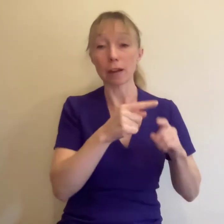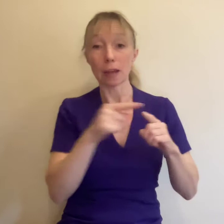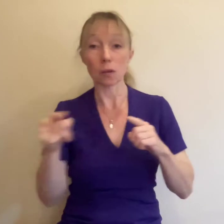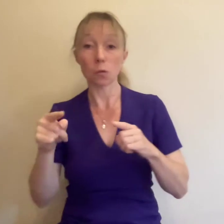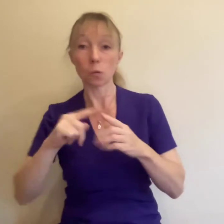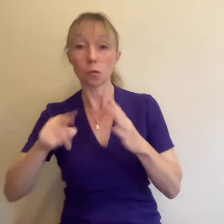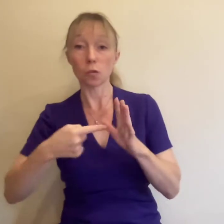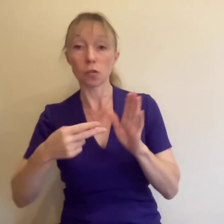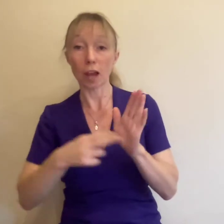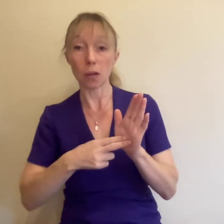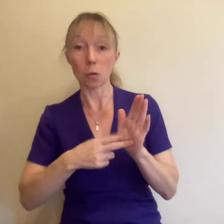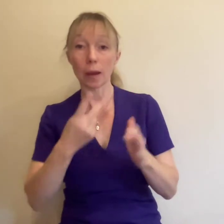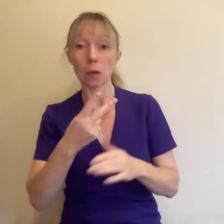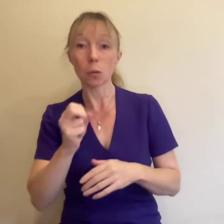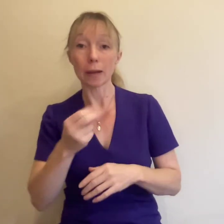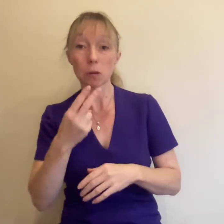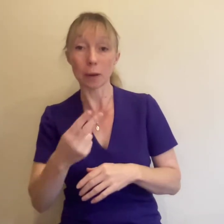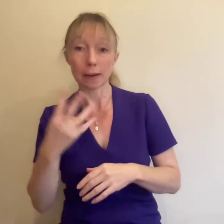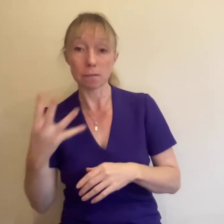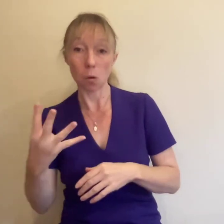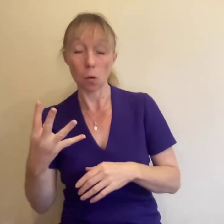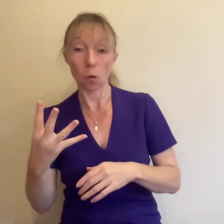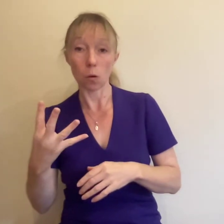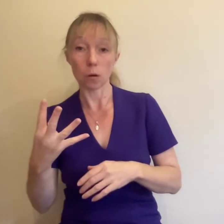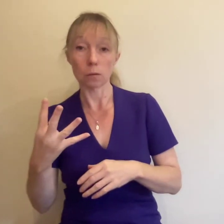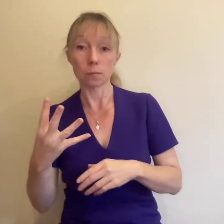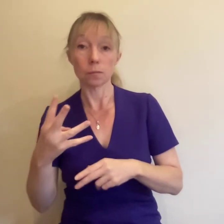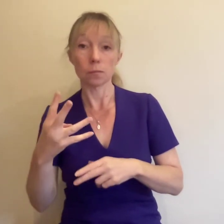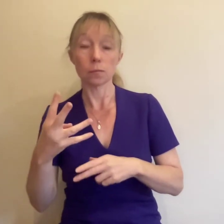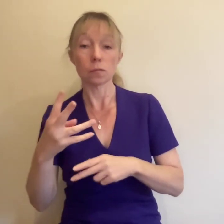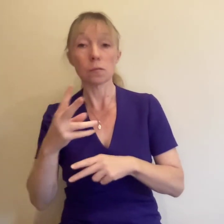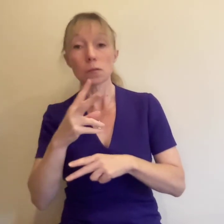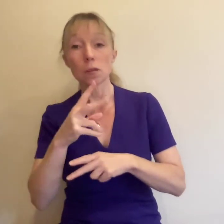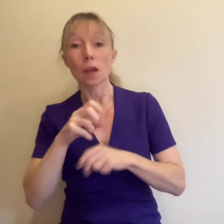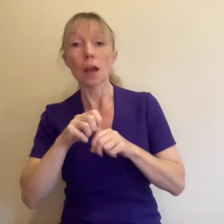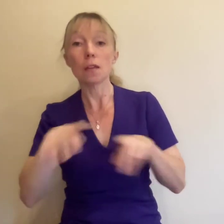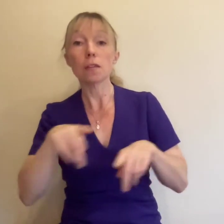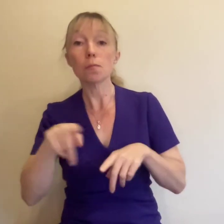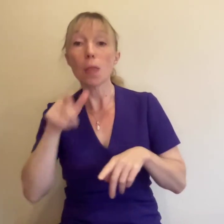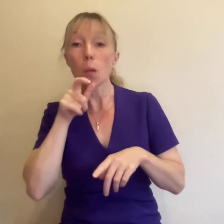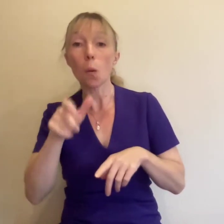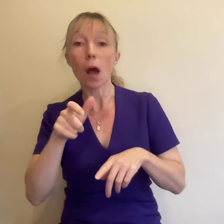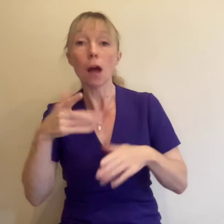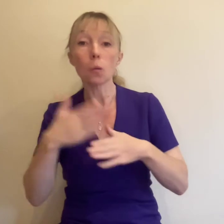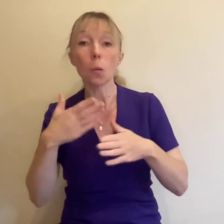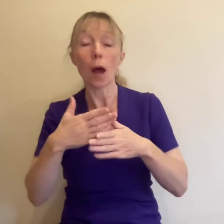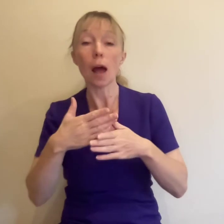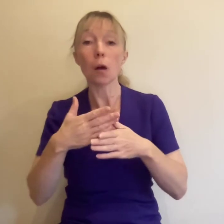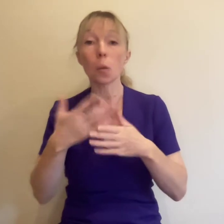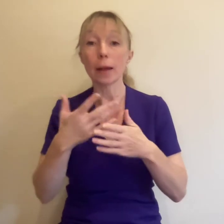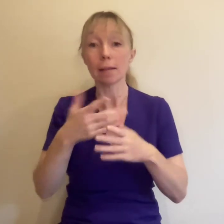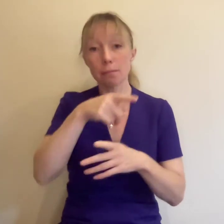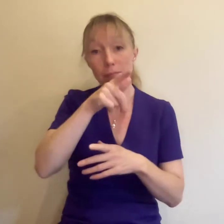2024. Spread the Word will work with each successful applicant to develop a plan alongside a tailored package of